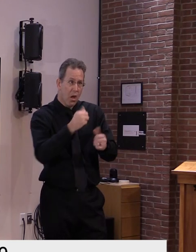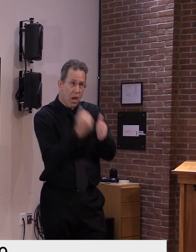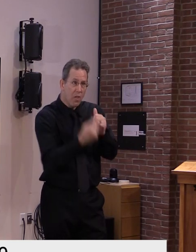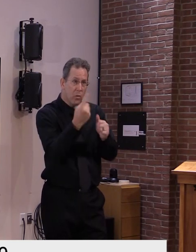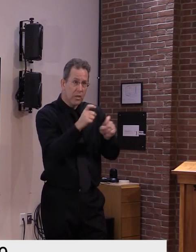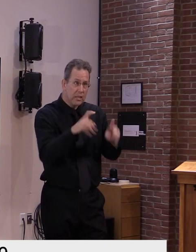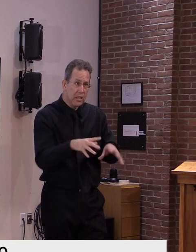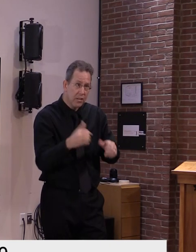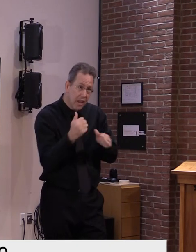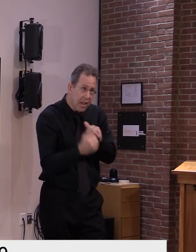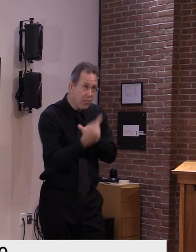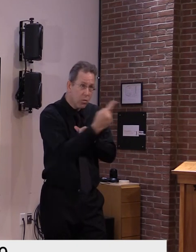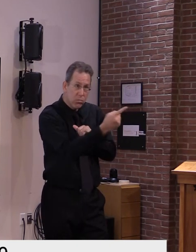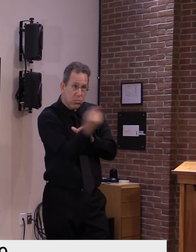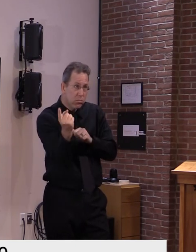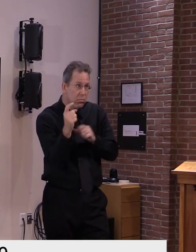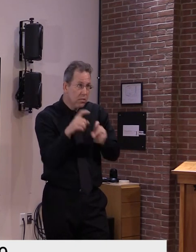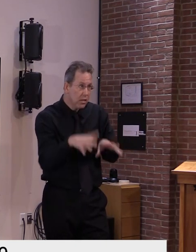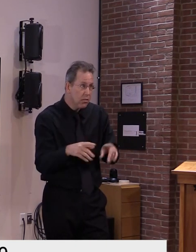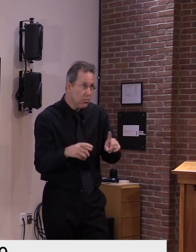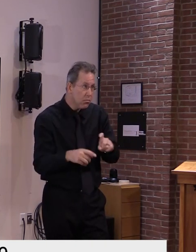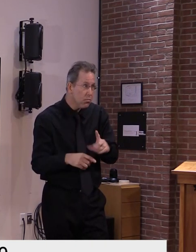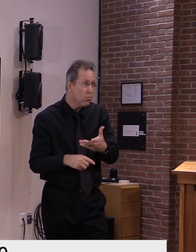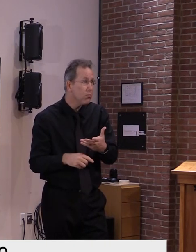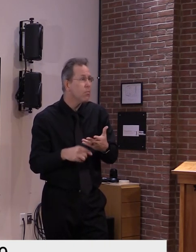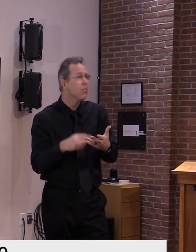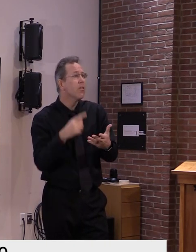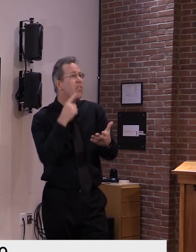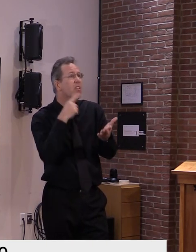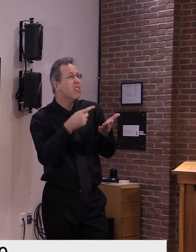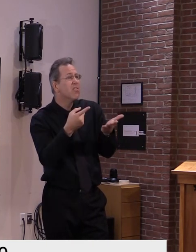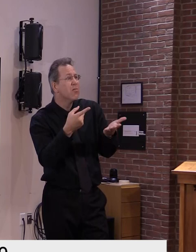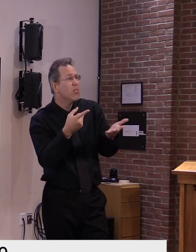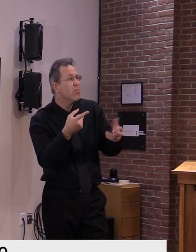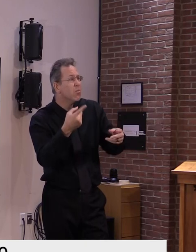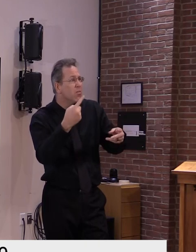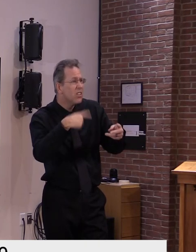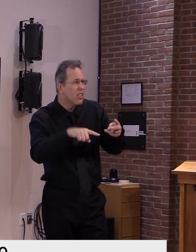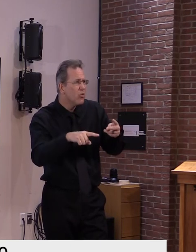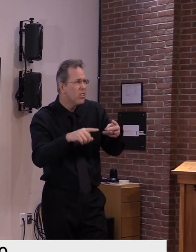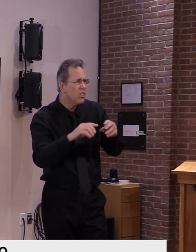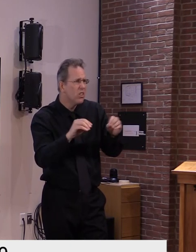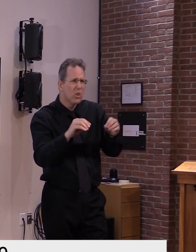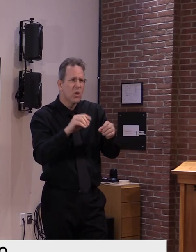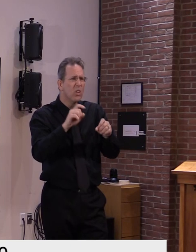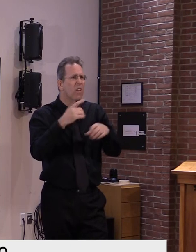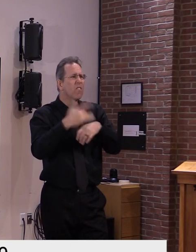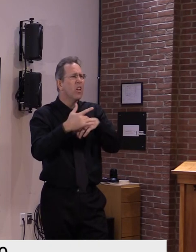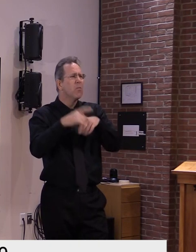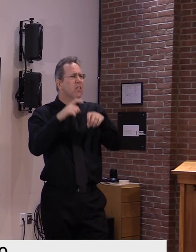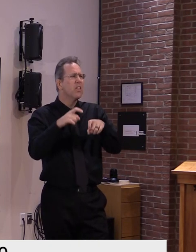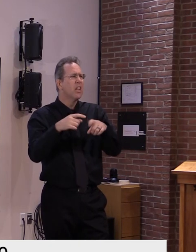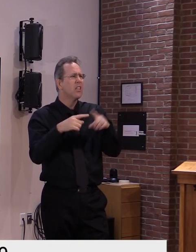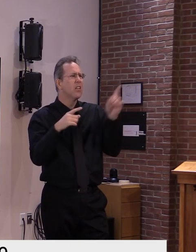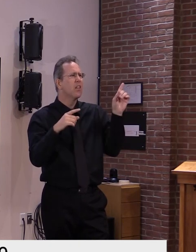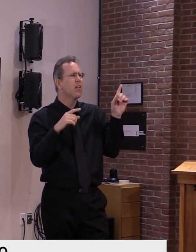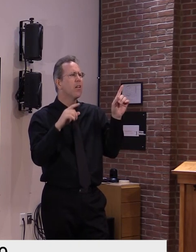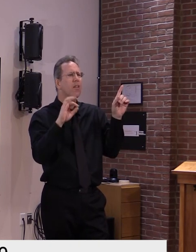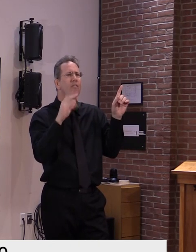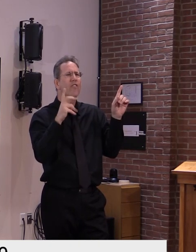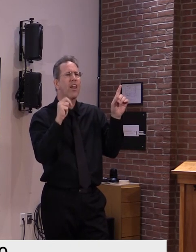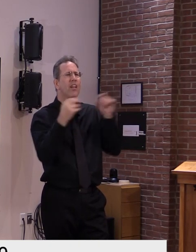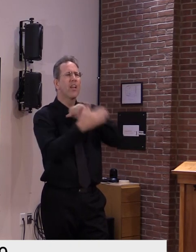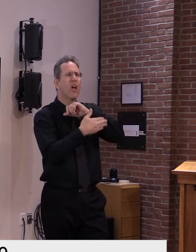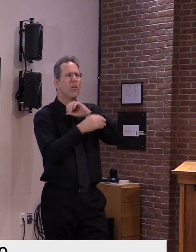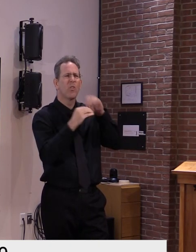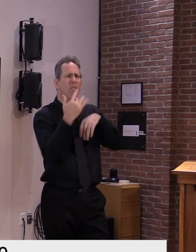no testing center in Franklin County anymore. And last I looked, Franklin County is like fourth or fifth of